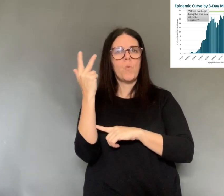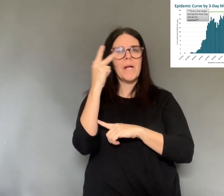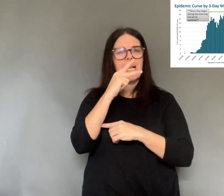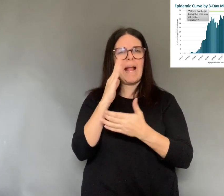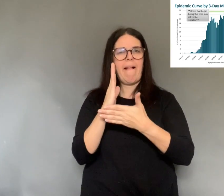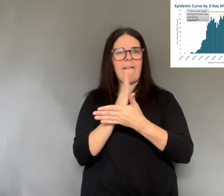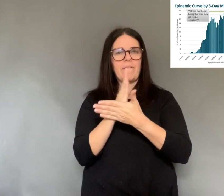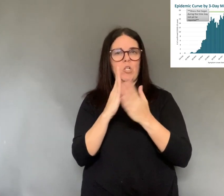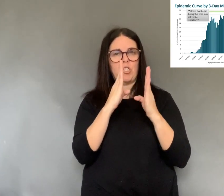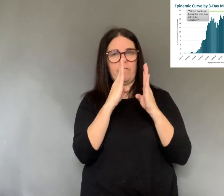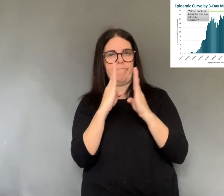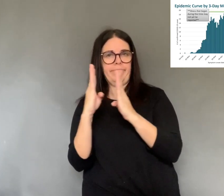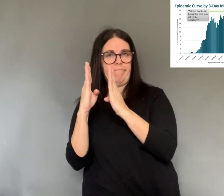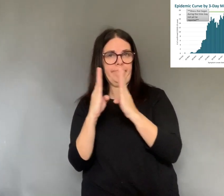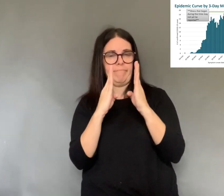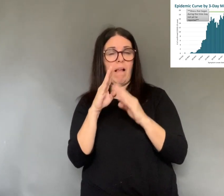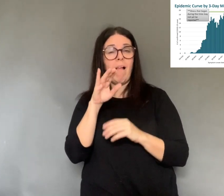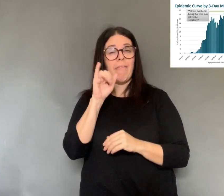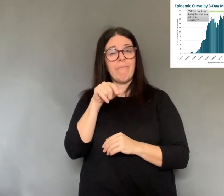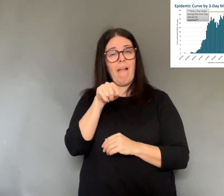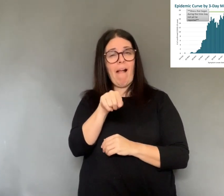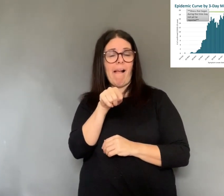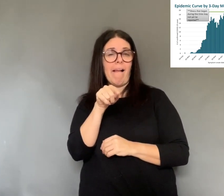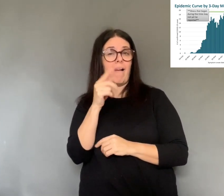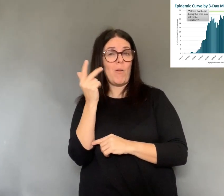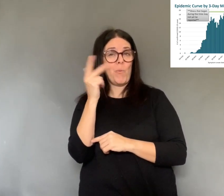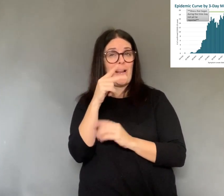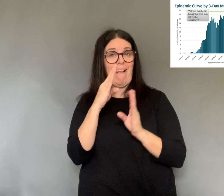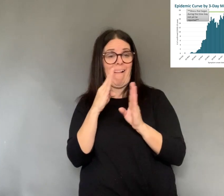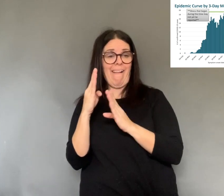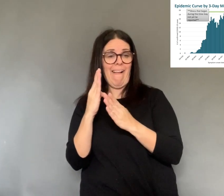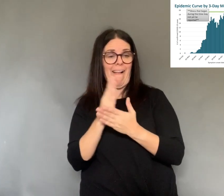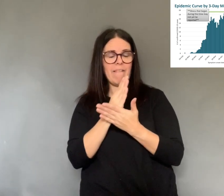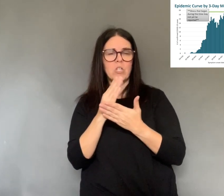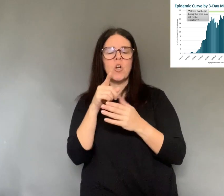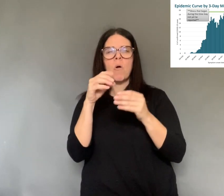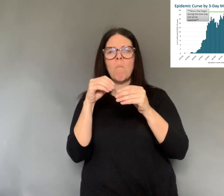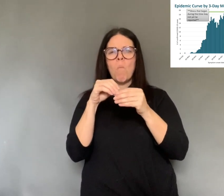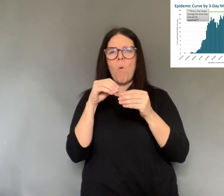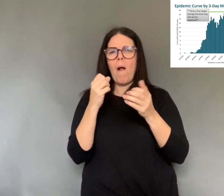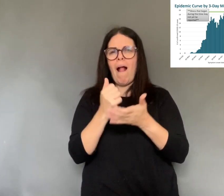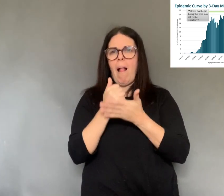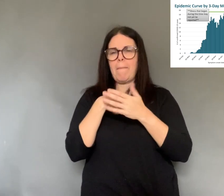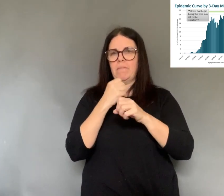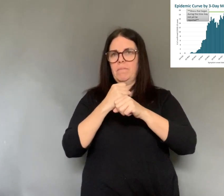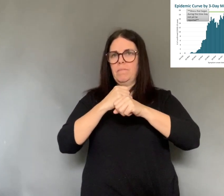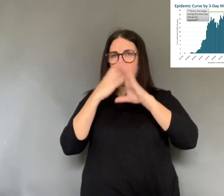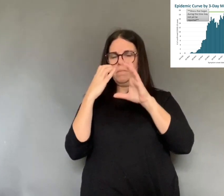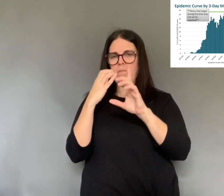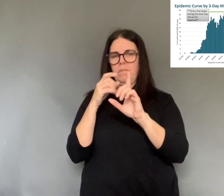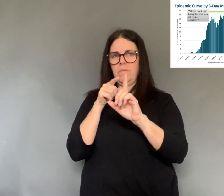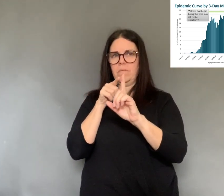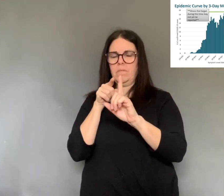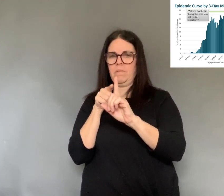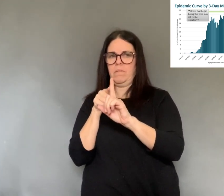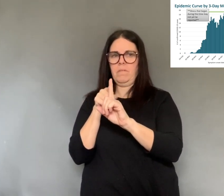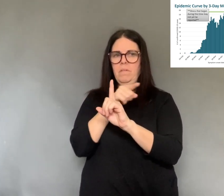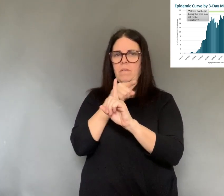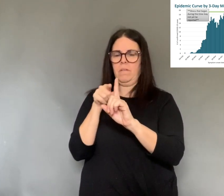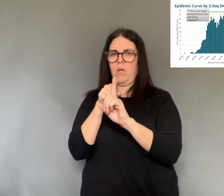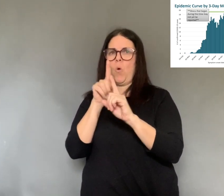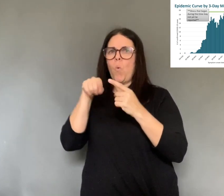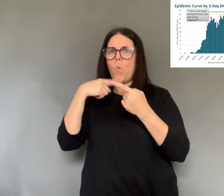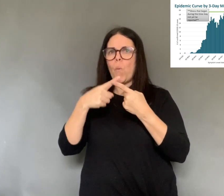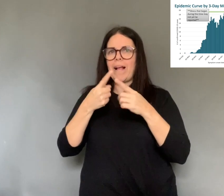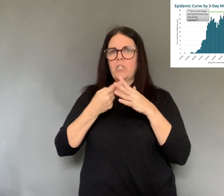present a 3-day moving average. The 3-day moving average should capture day-to-day variation and will try to present a much